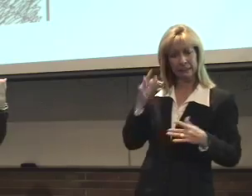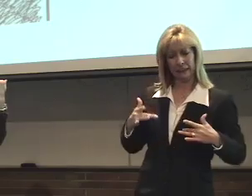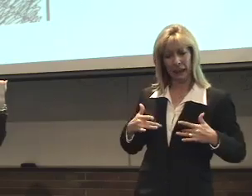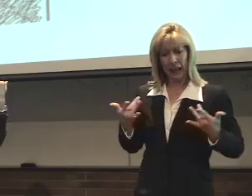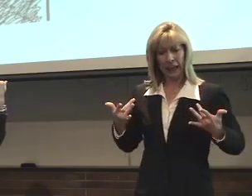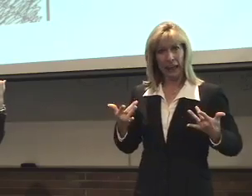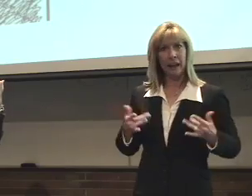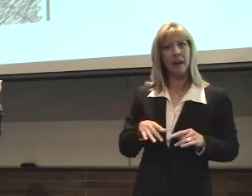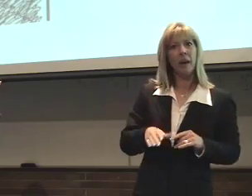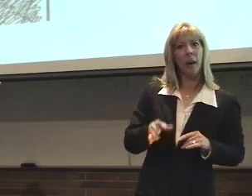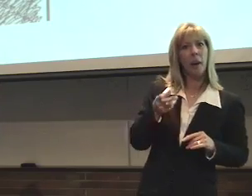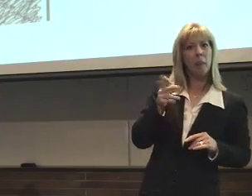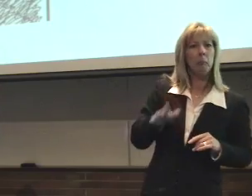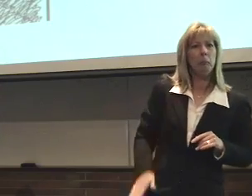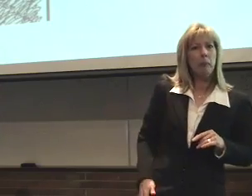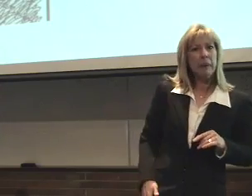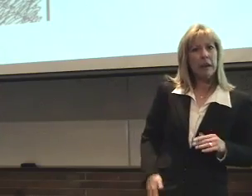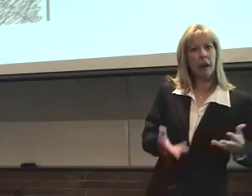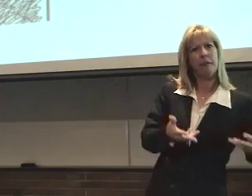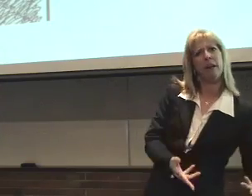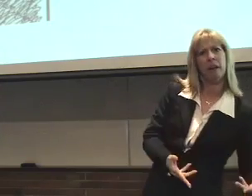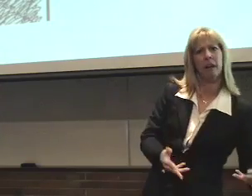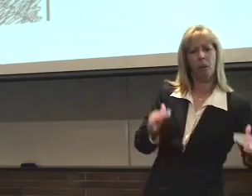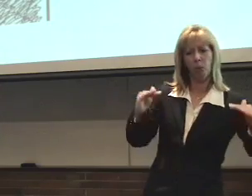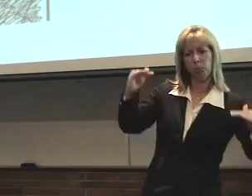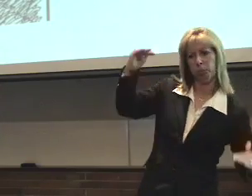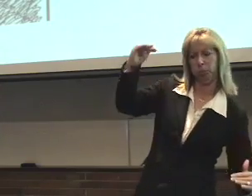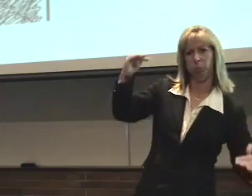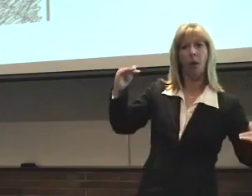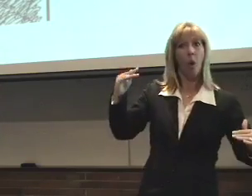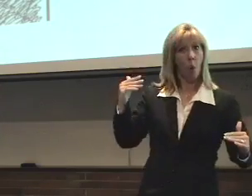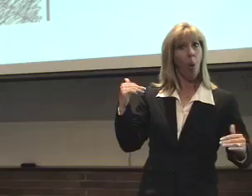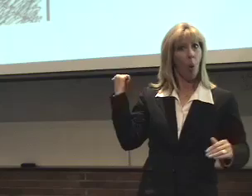these are his ideas. I didn't tell him ever what to draw or talk. This was him. How would you do